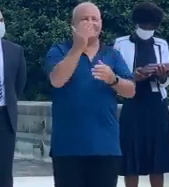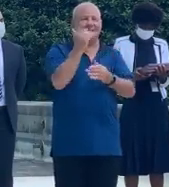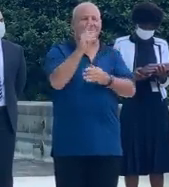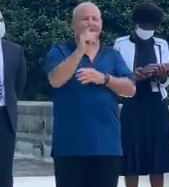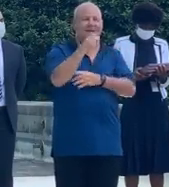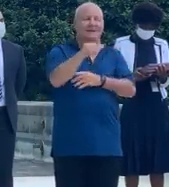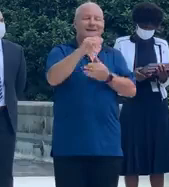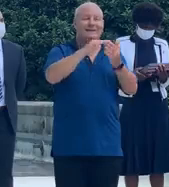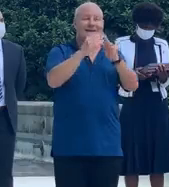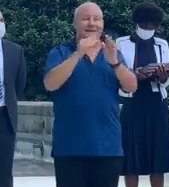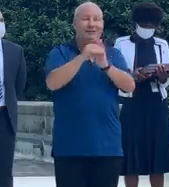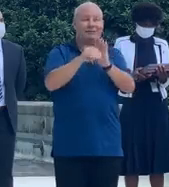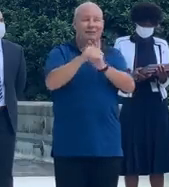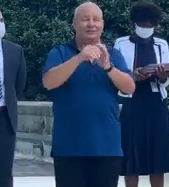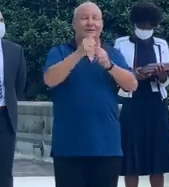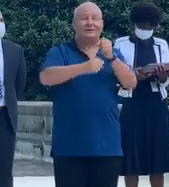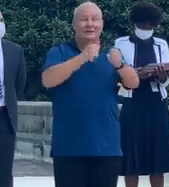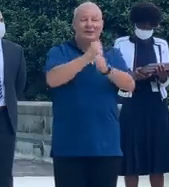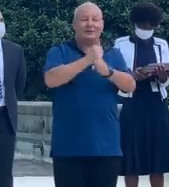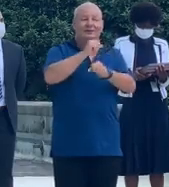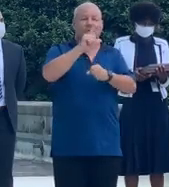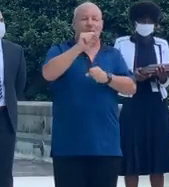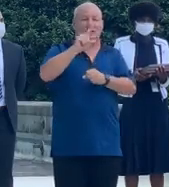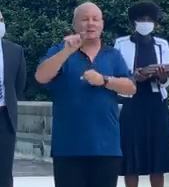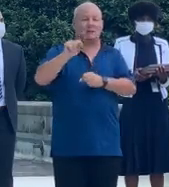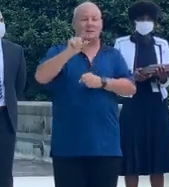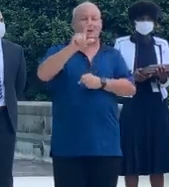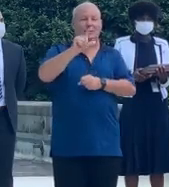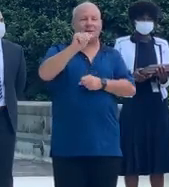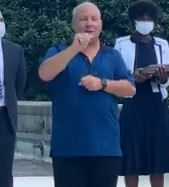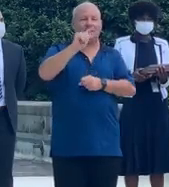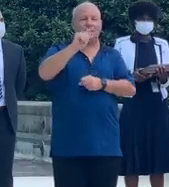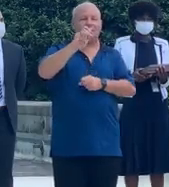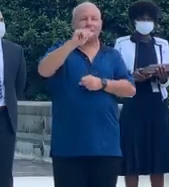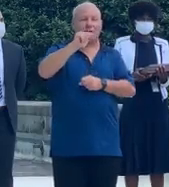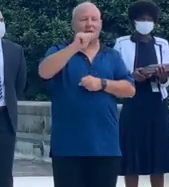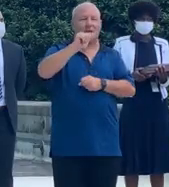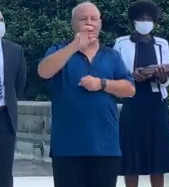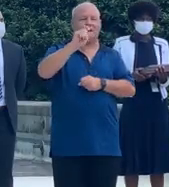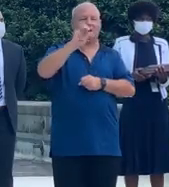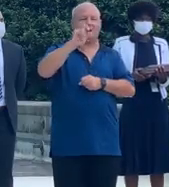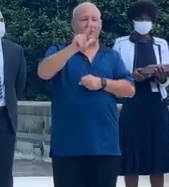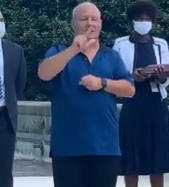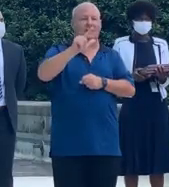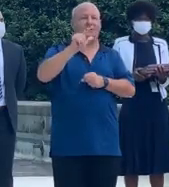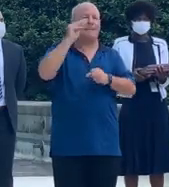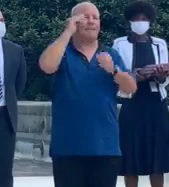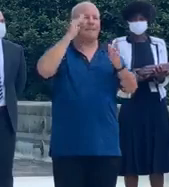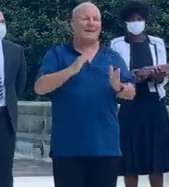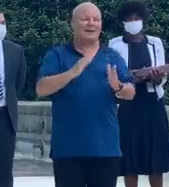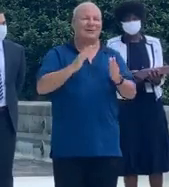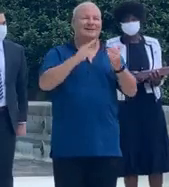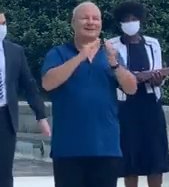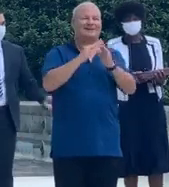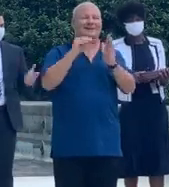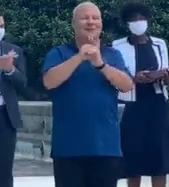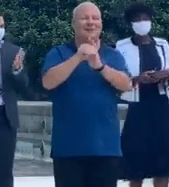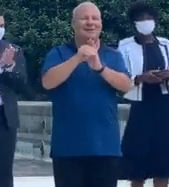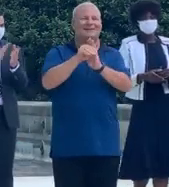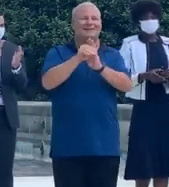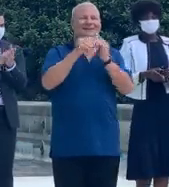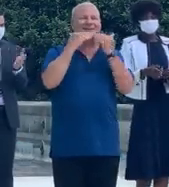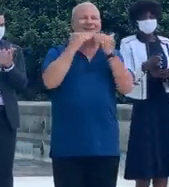of October in the year of 2020. Latoya Cantrell, Mayor, City of New Orleans. Gracias.